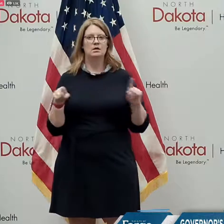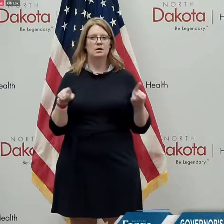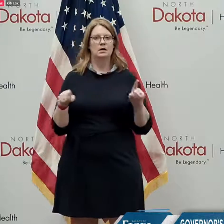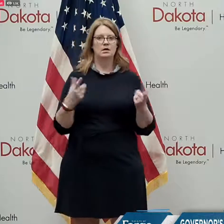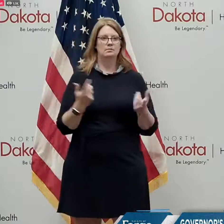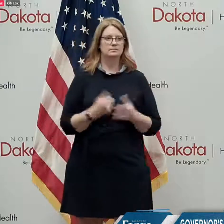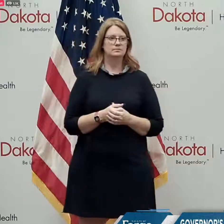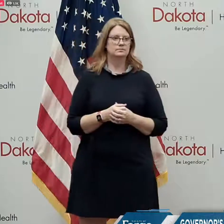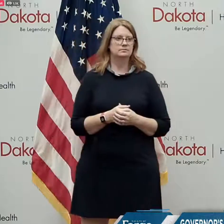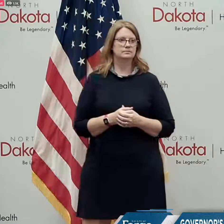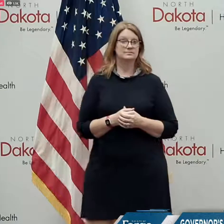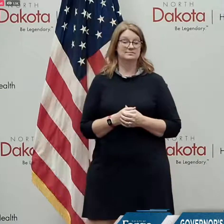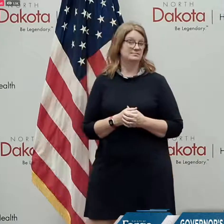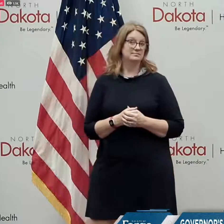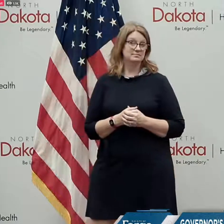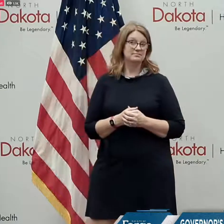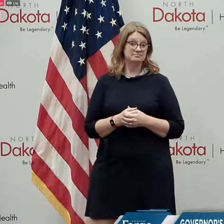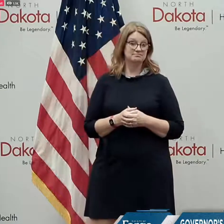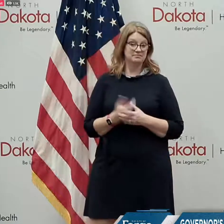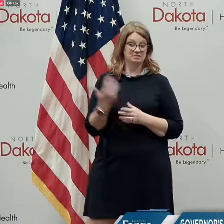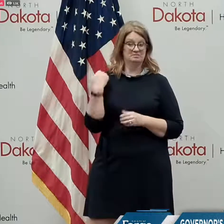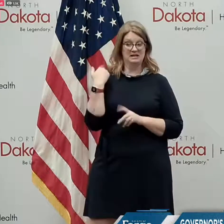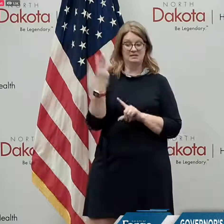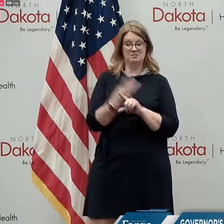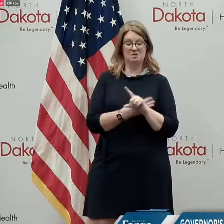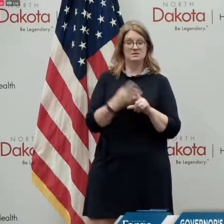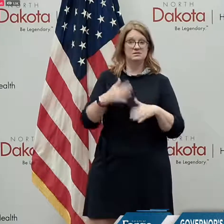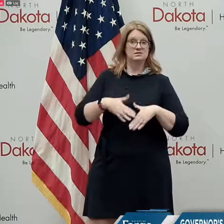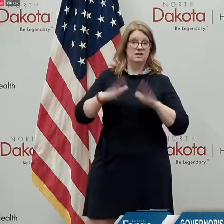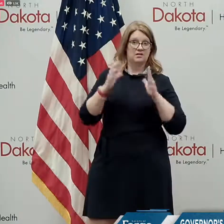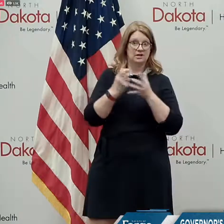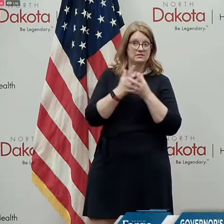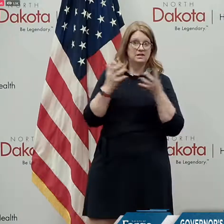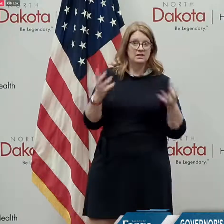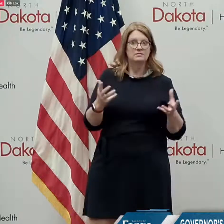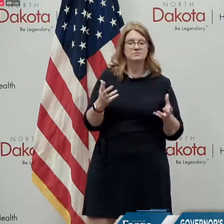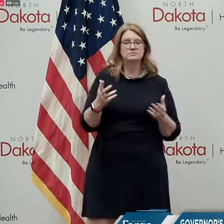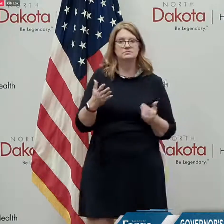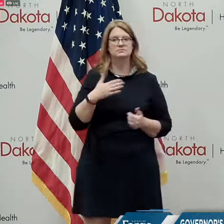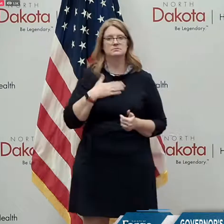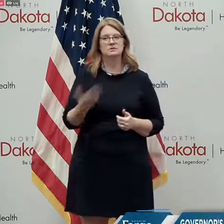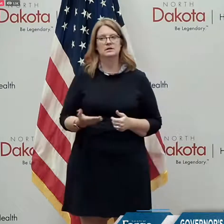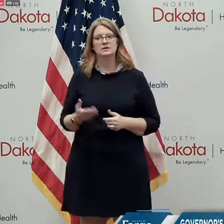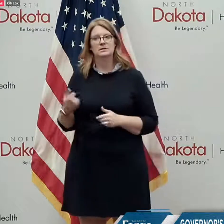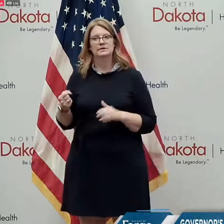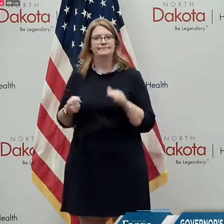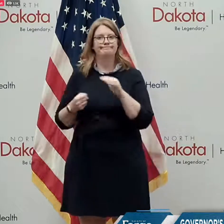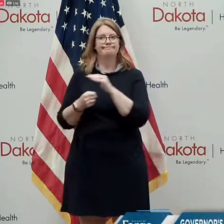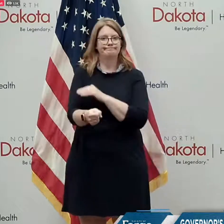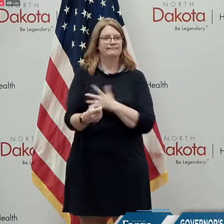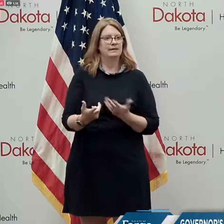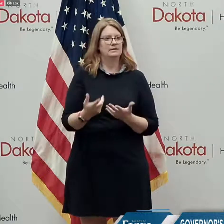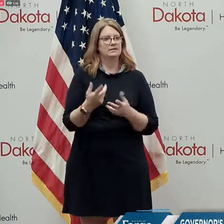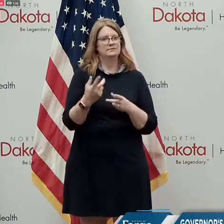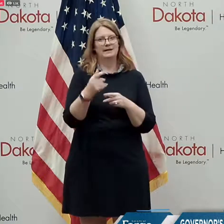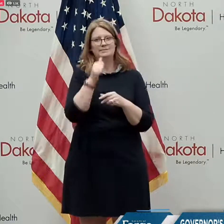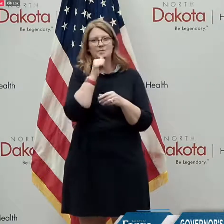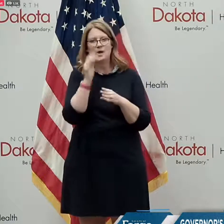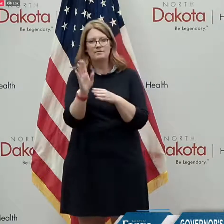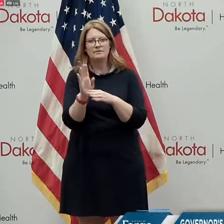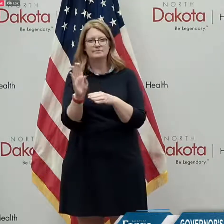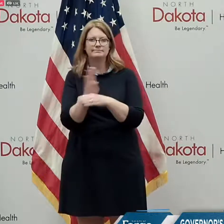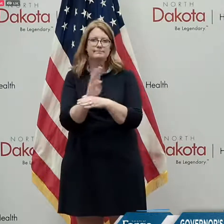of sacrifice that he's been making, why you'd want to get back to private practice. And I'm sure his employer's anxious to have him back too.